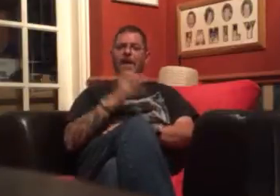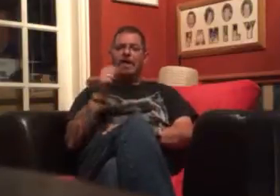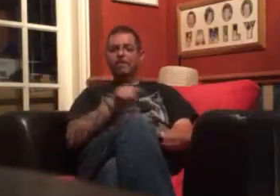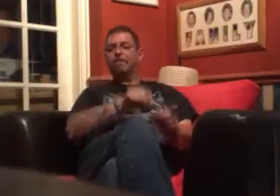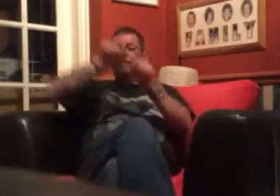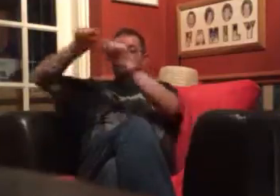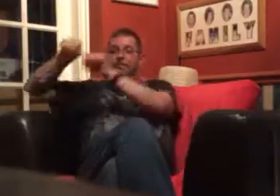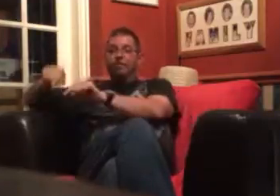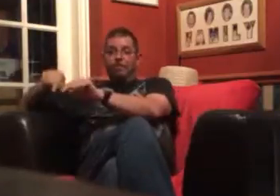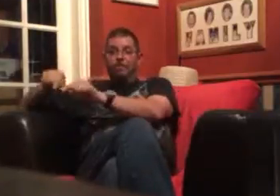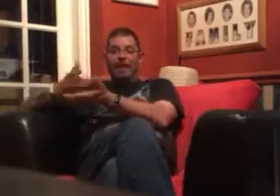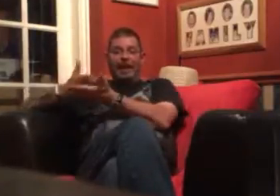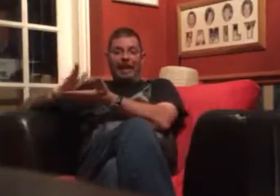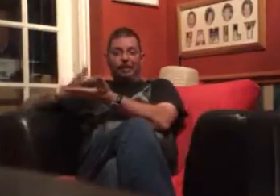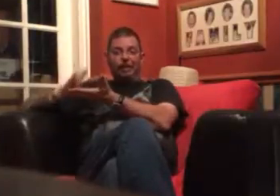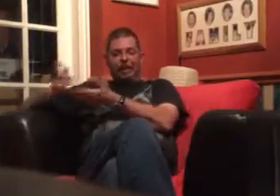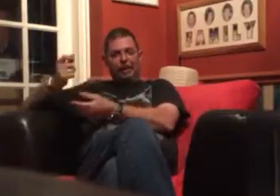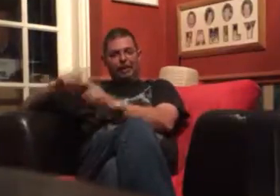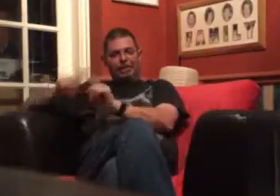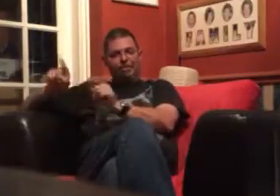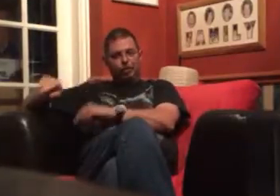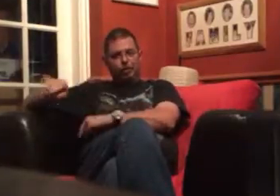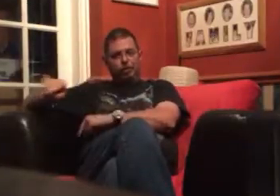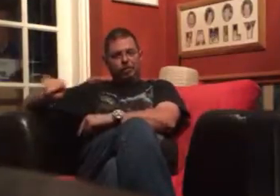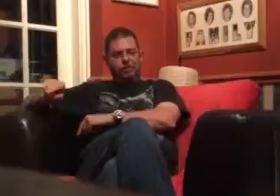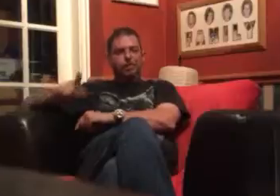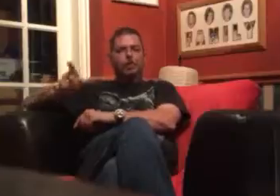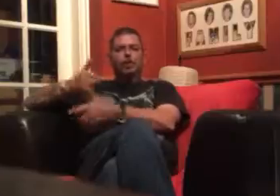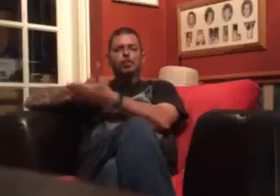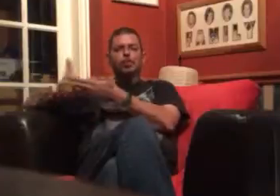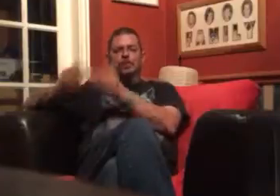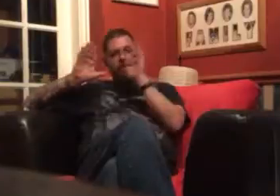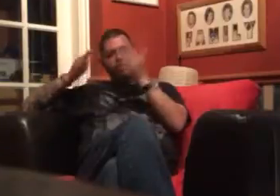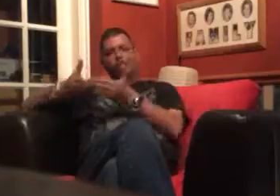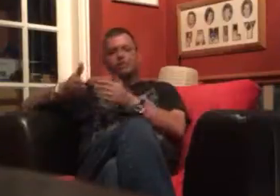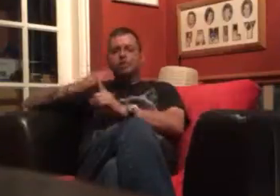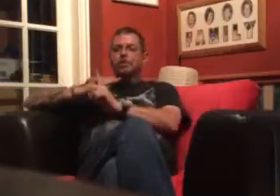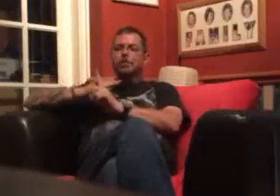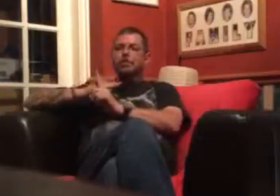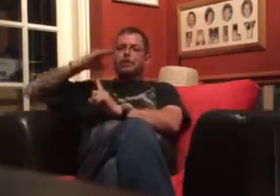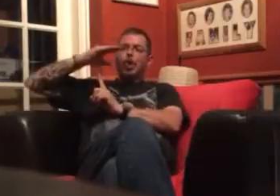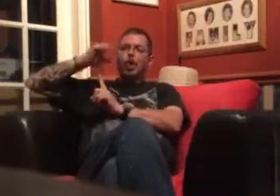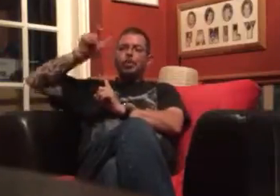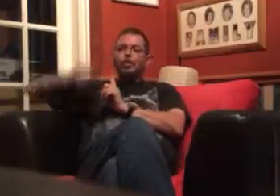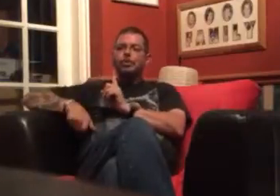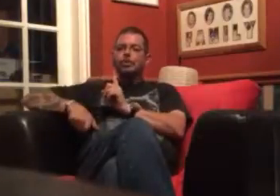cope with the university assignments. So obviously we've got clearing, which is a bit different. It's